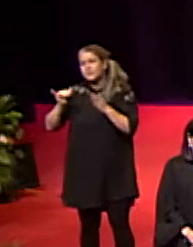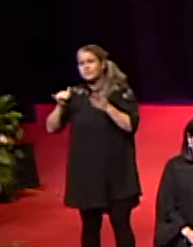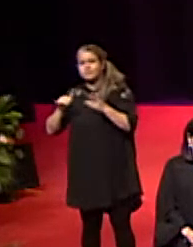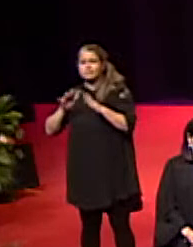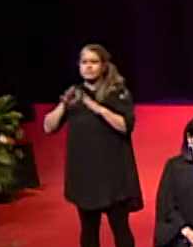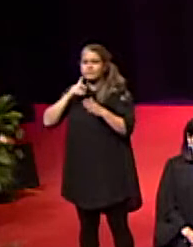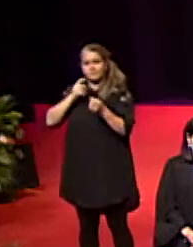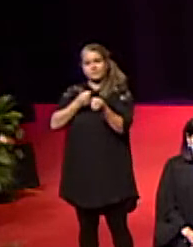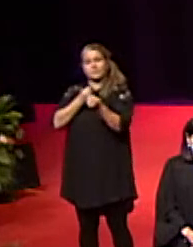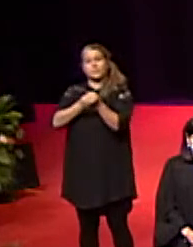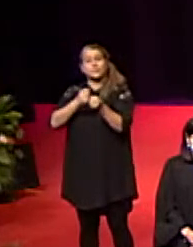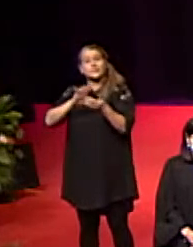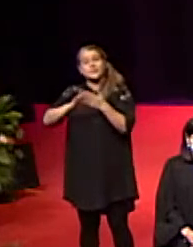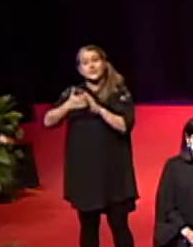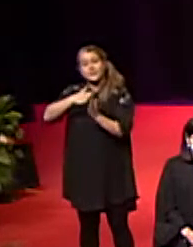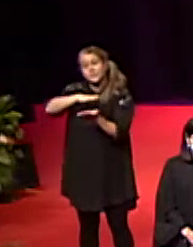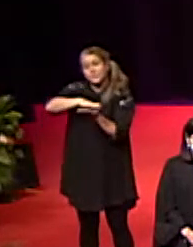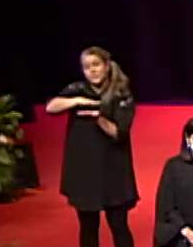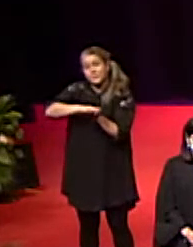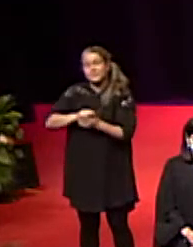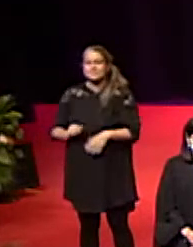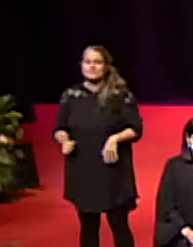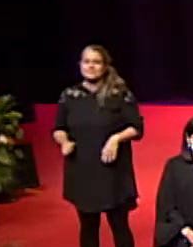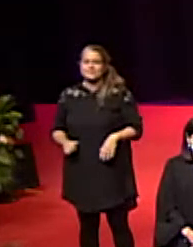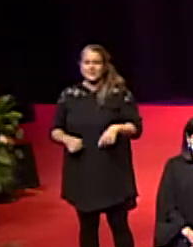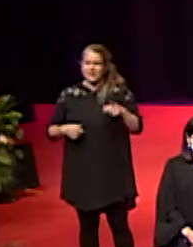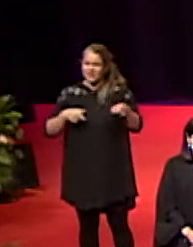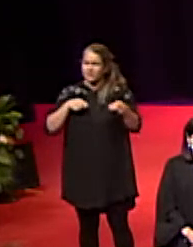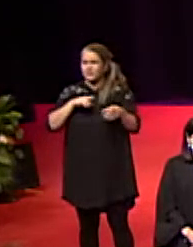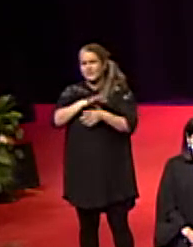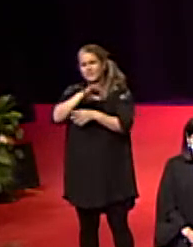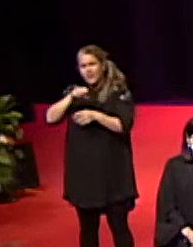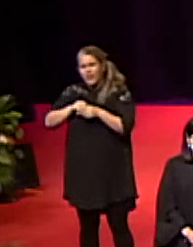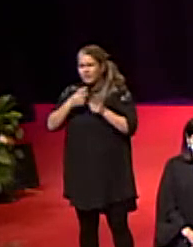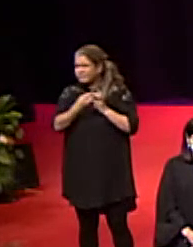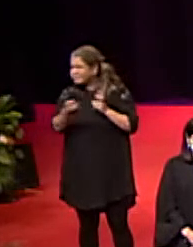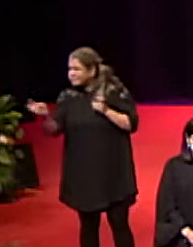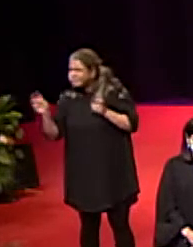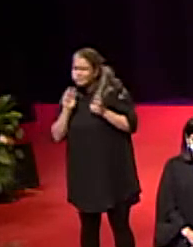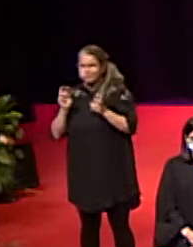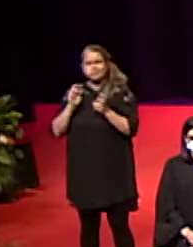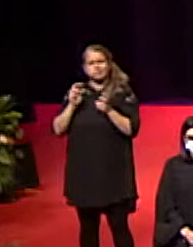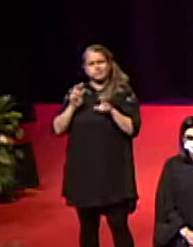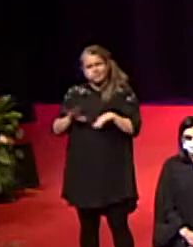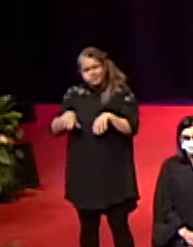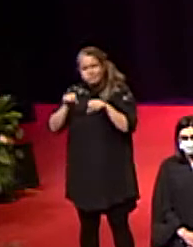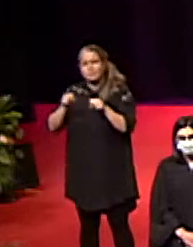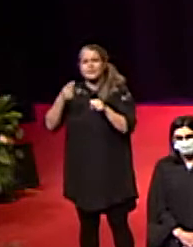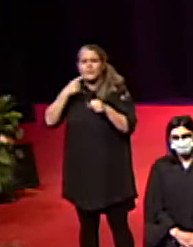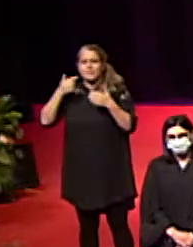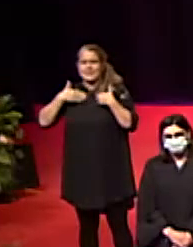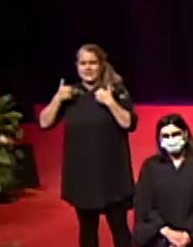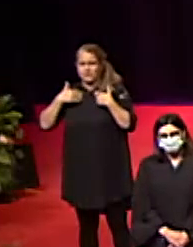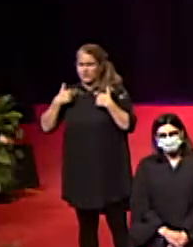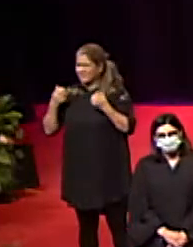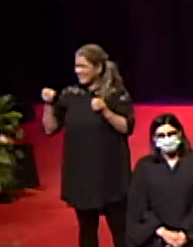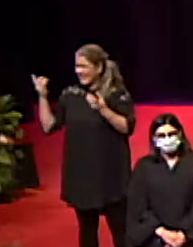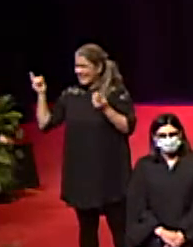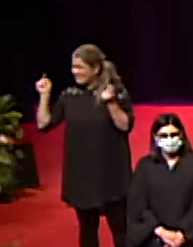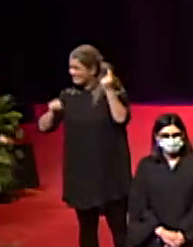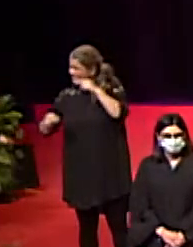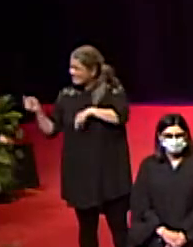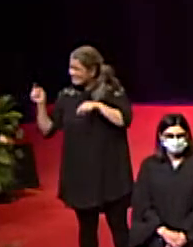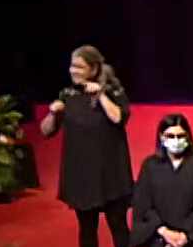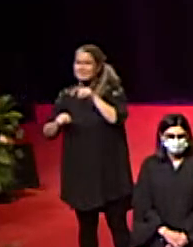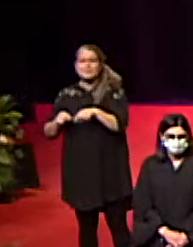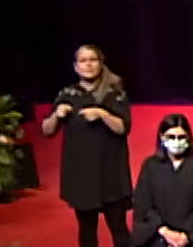City School. She has arranged roundtable discussions with key ministers, and she has brought many ministers to Mohawk College to showcase the